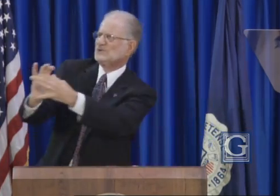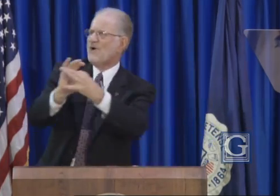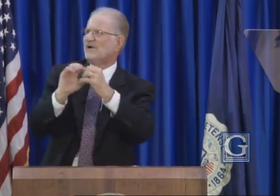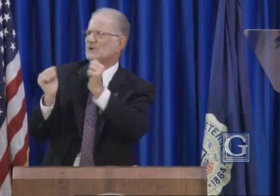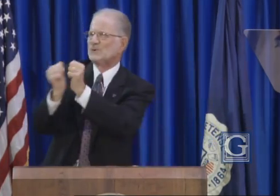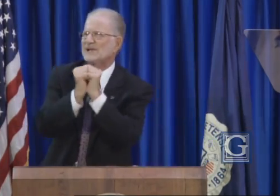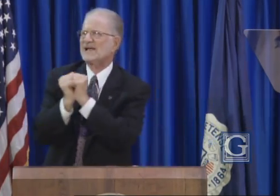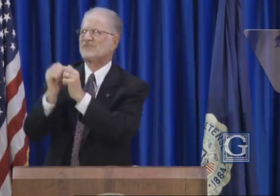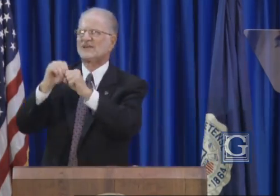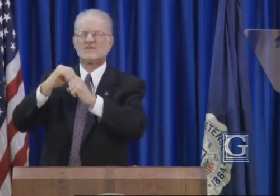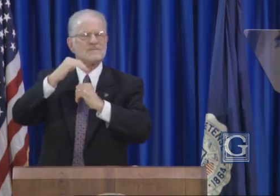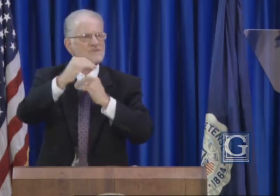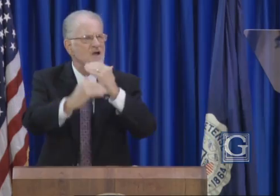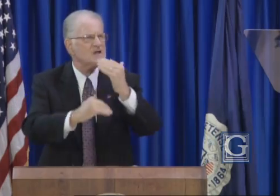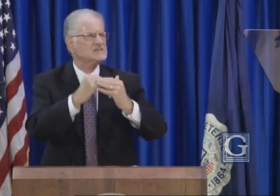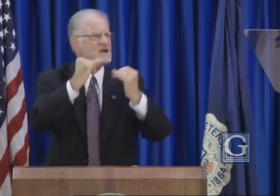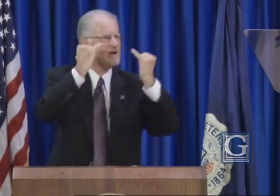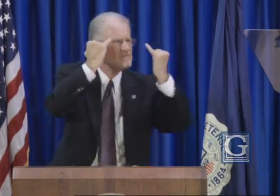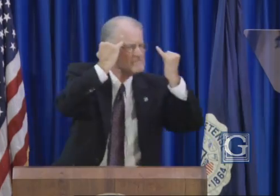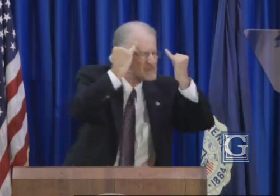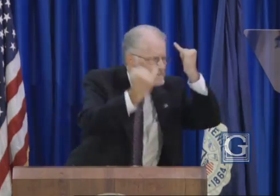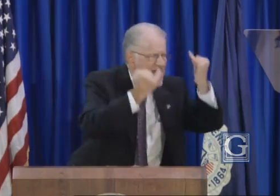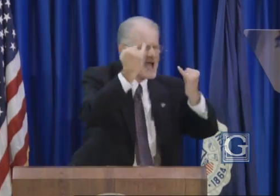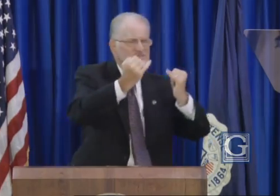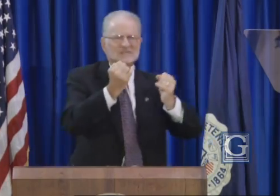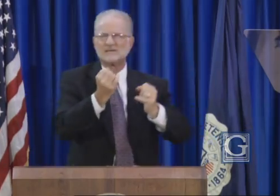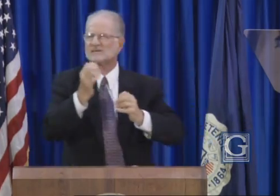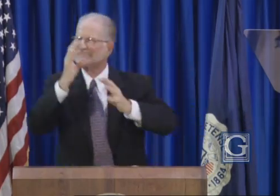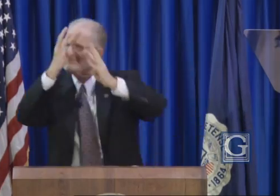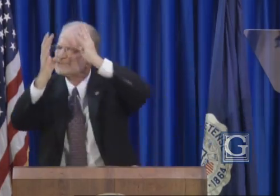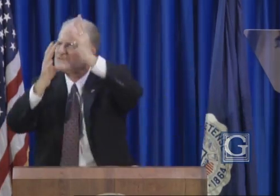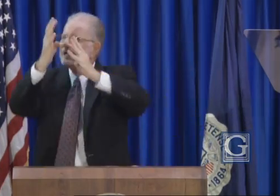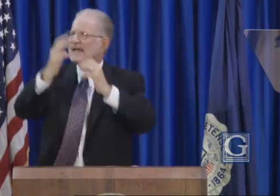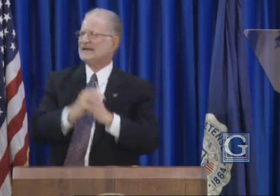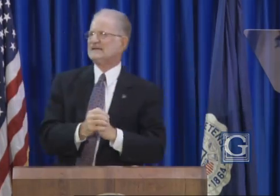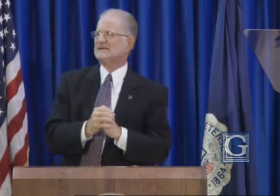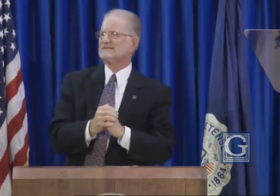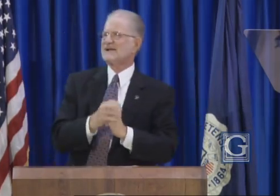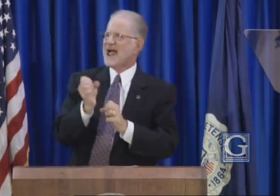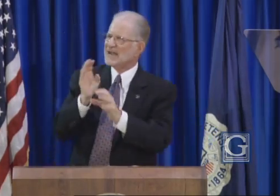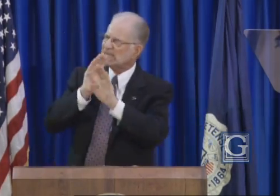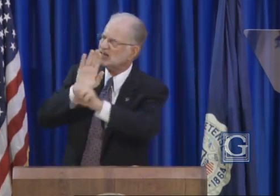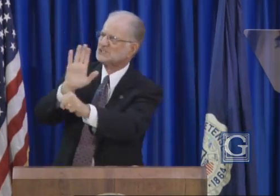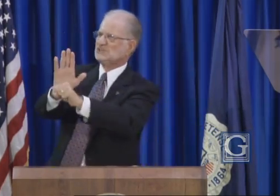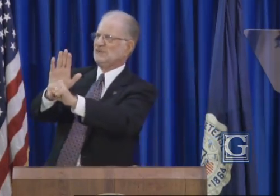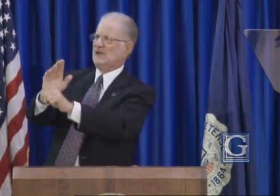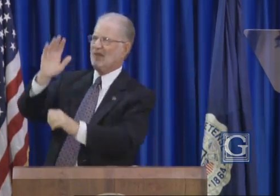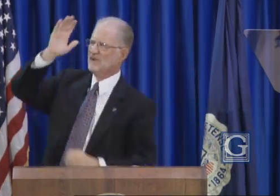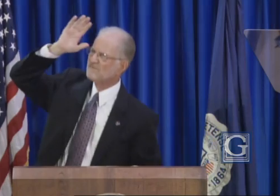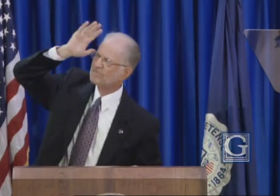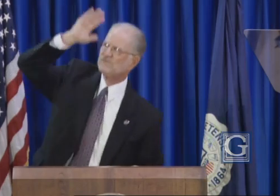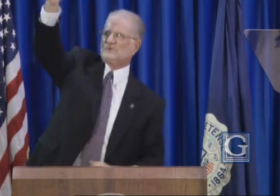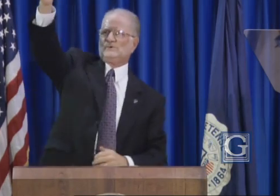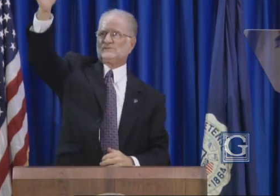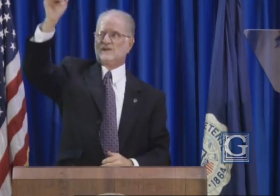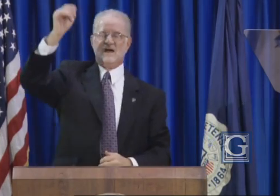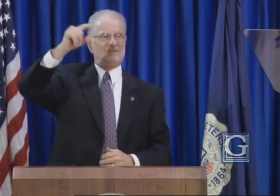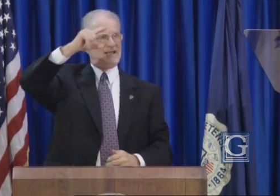that we can join together in the process of imagining, creating, and ensuring the